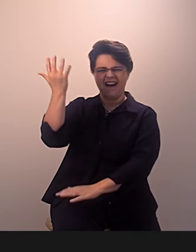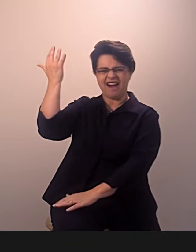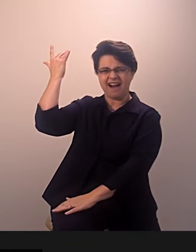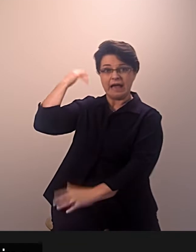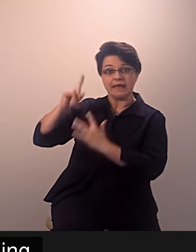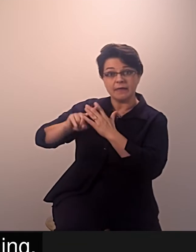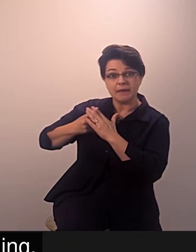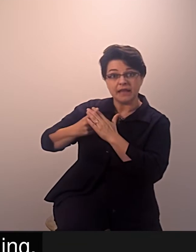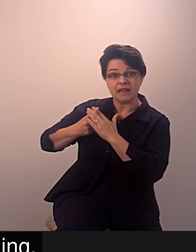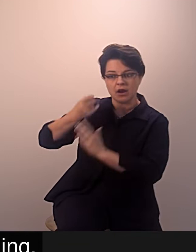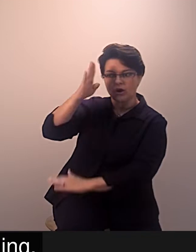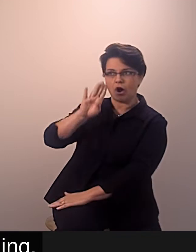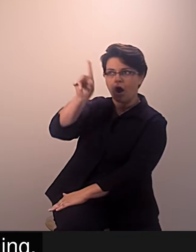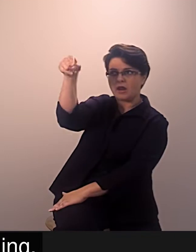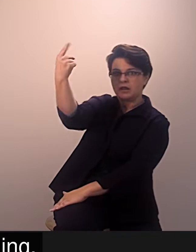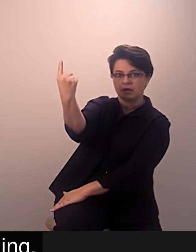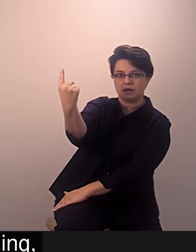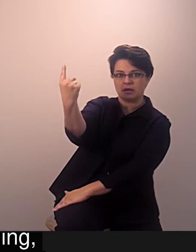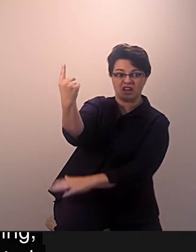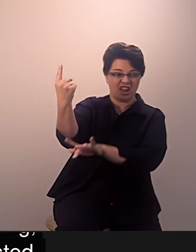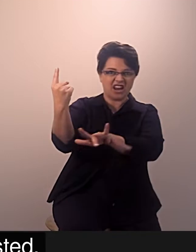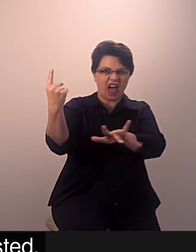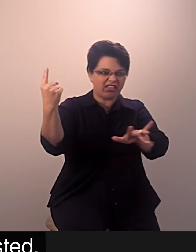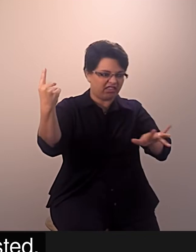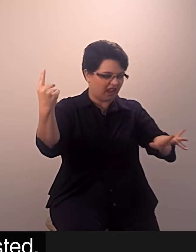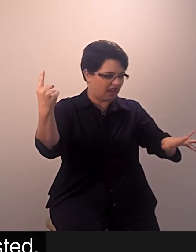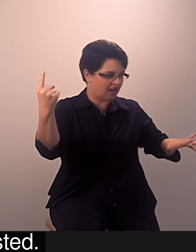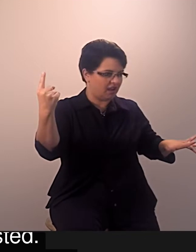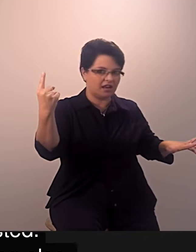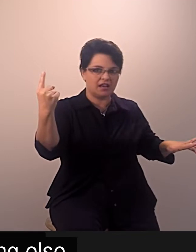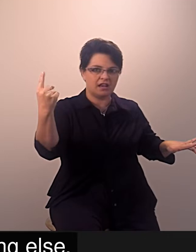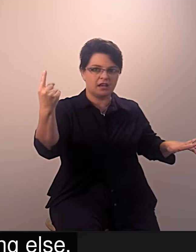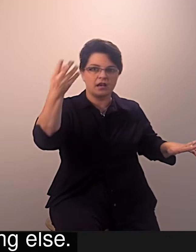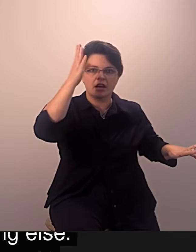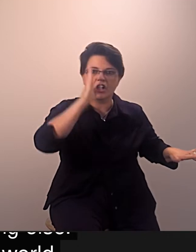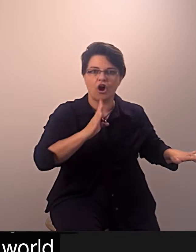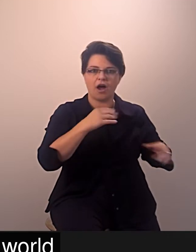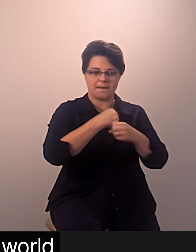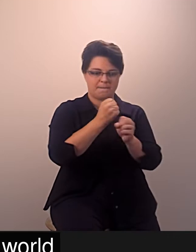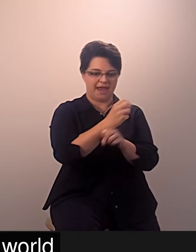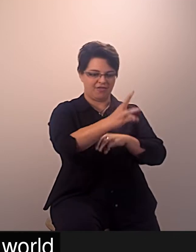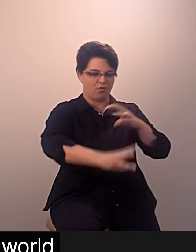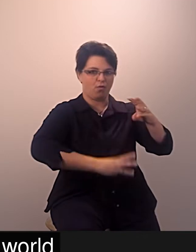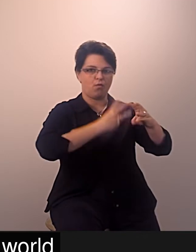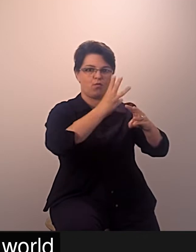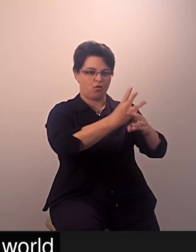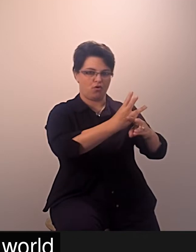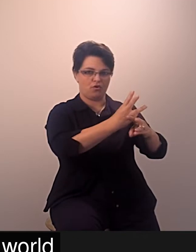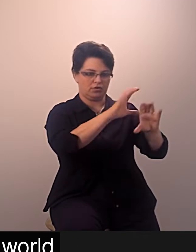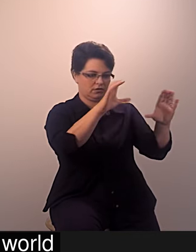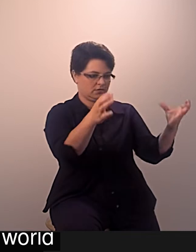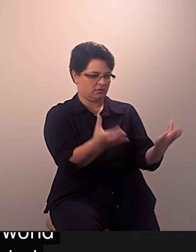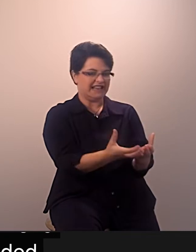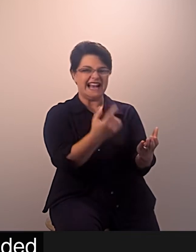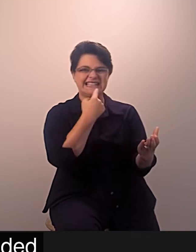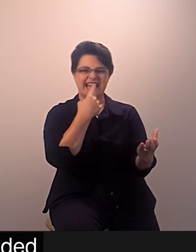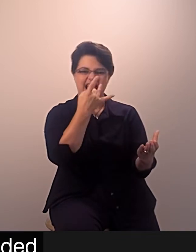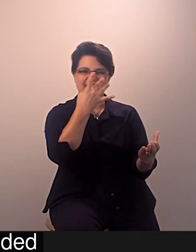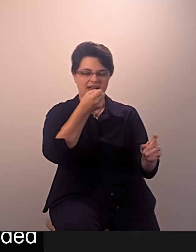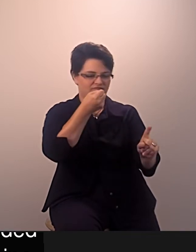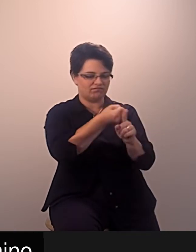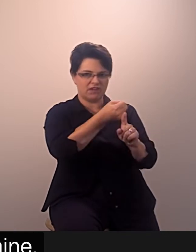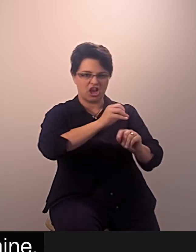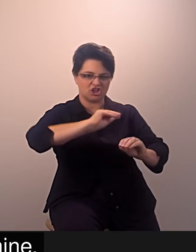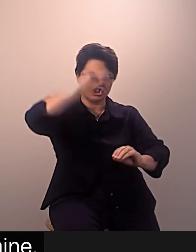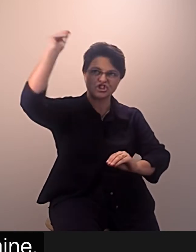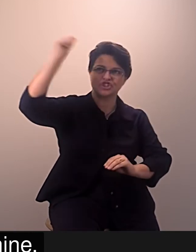existed. There was nothing else. God made the world and commanded the light to shine. He made